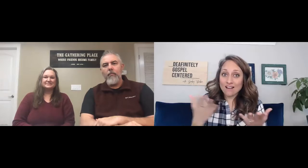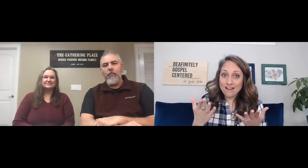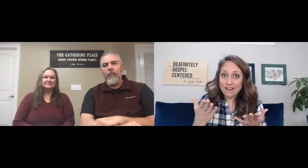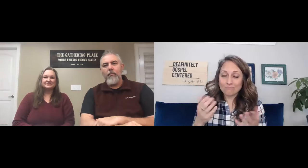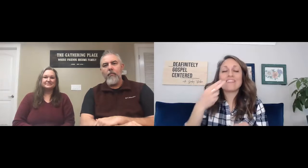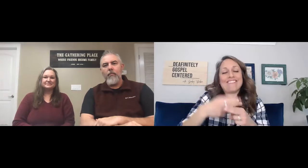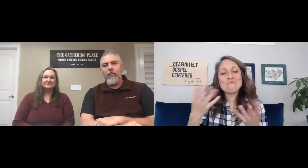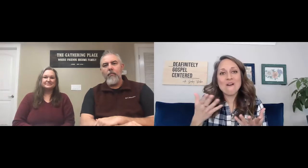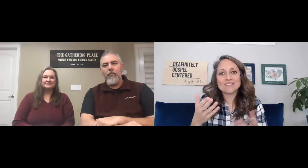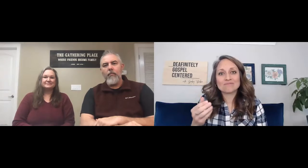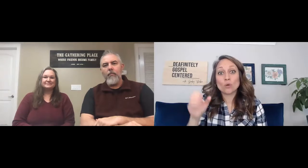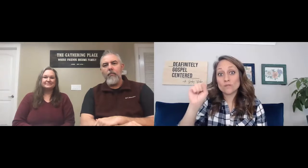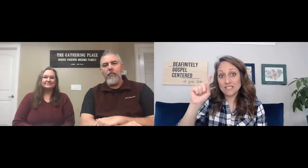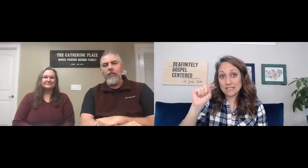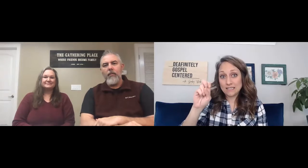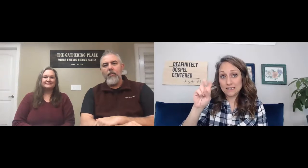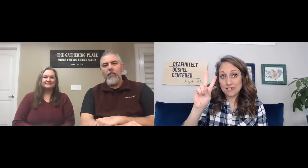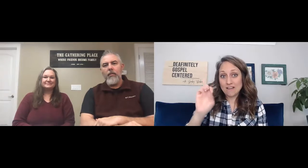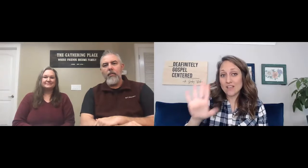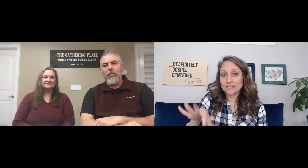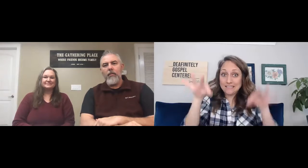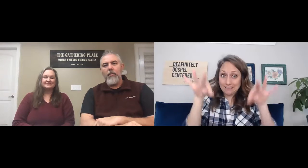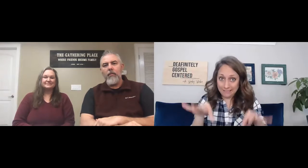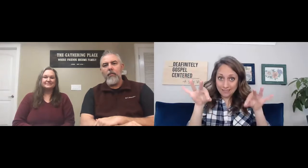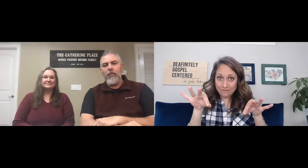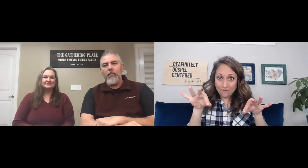They both have unique signed nicknames.